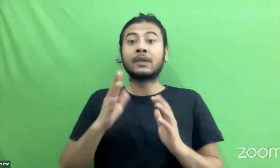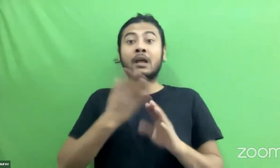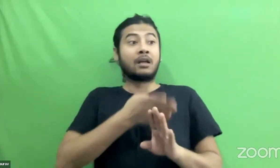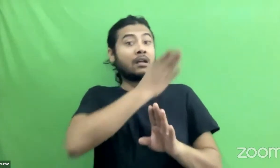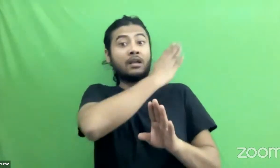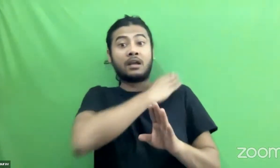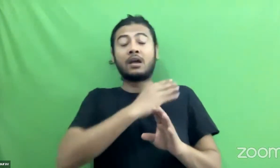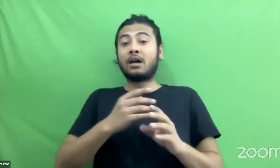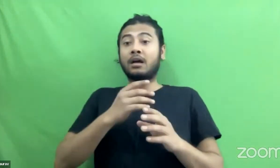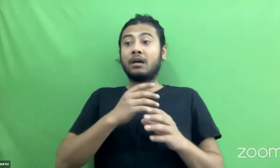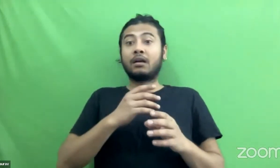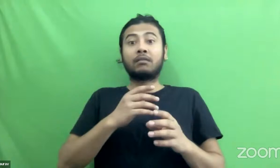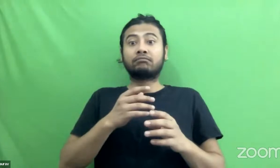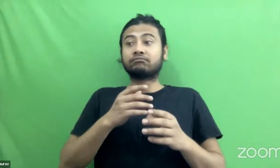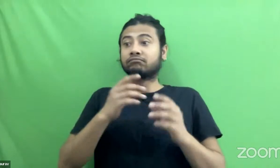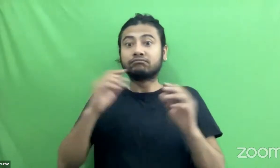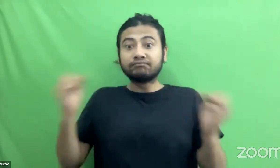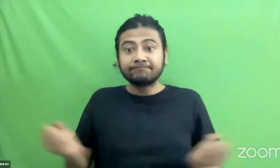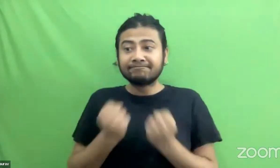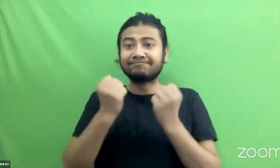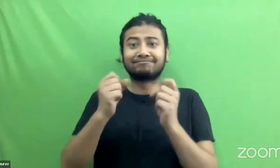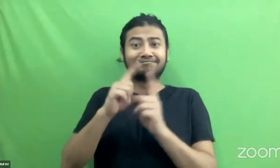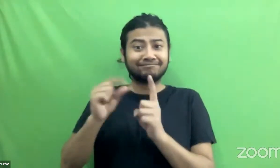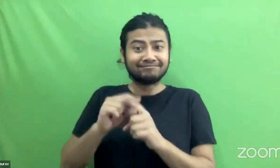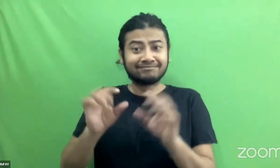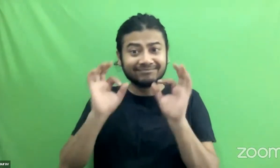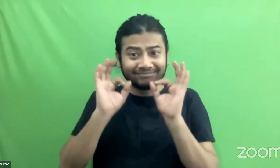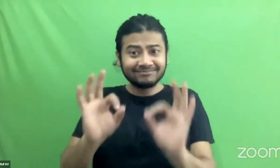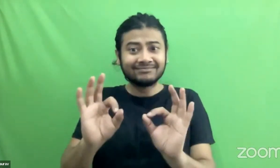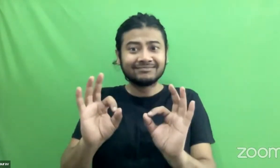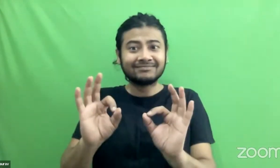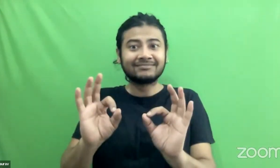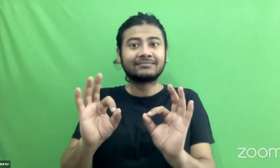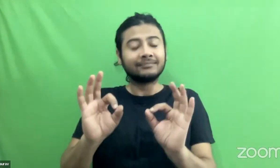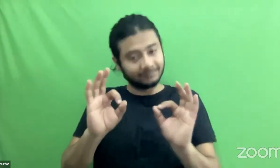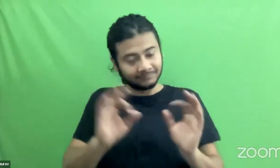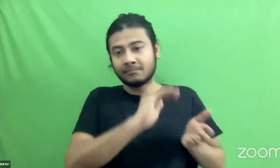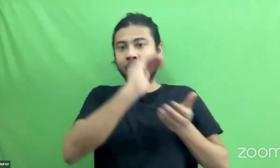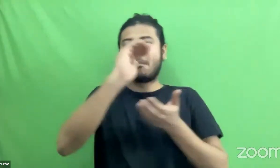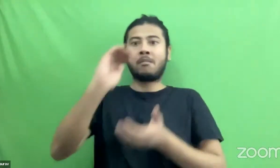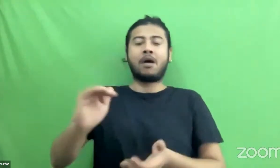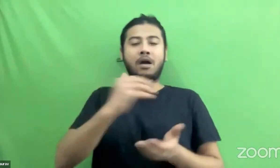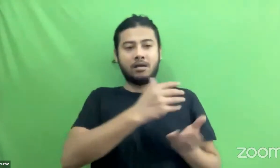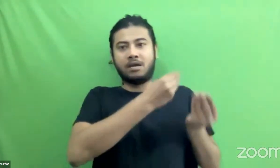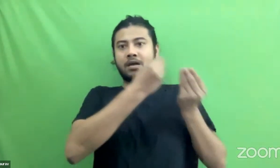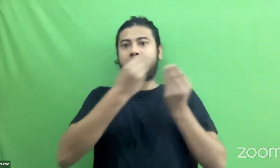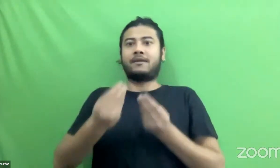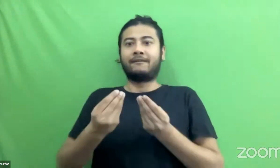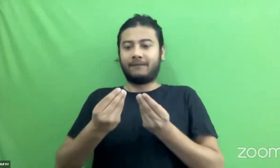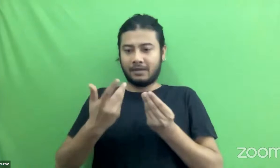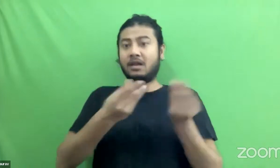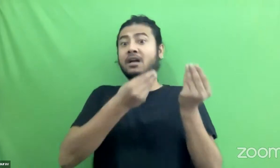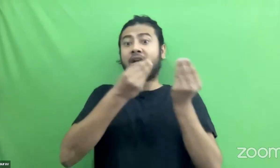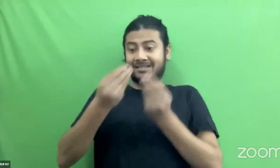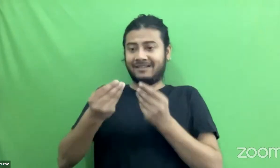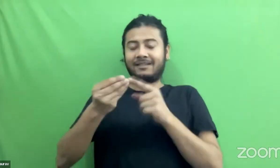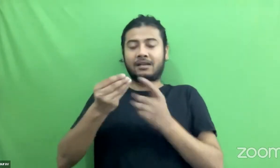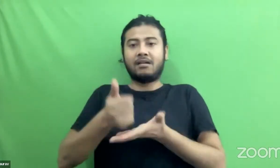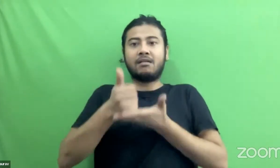And when I have done some bad deeds in previous birth, I'll have some very bad disease. Maybe I'm